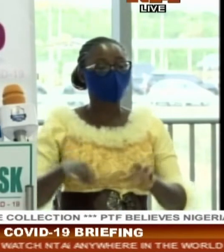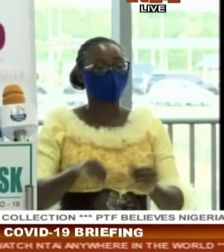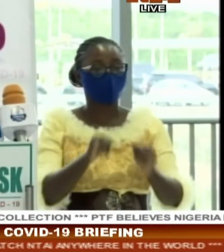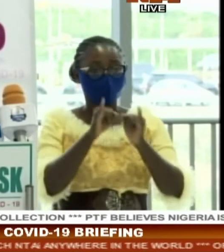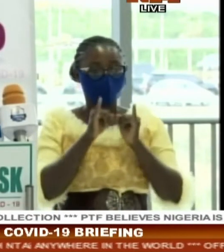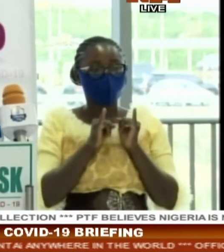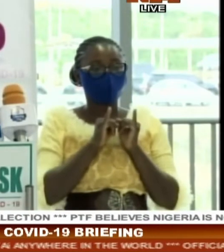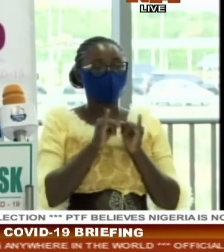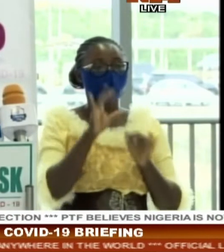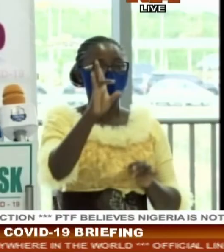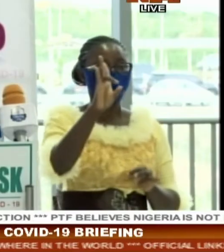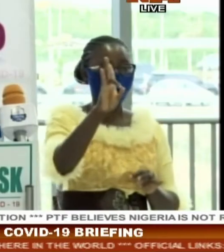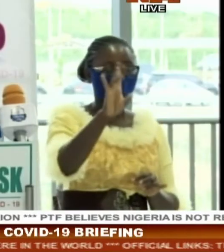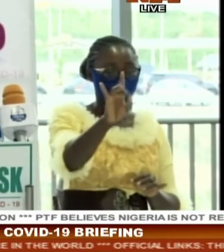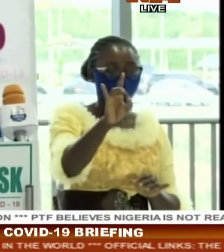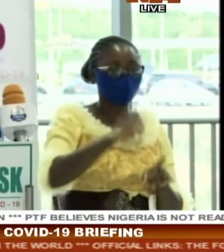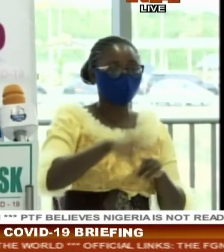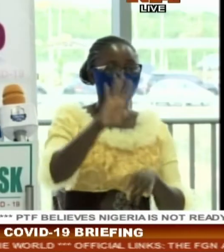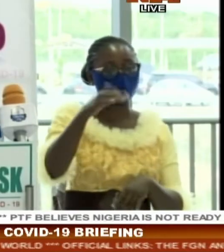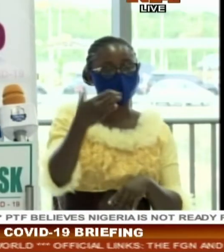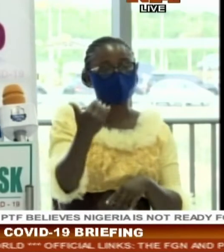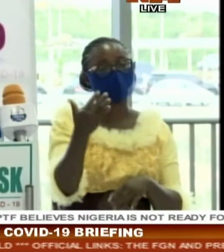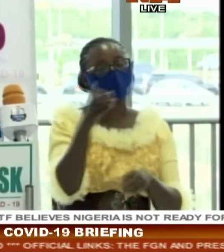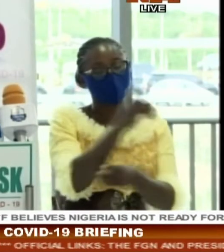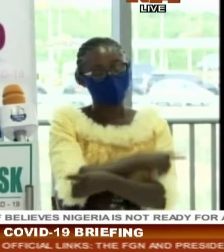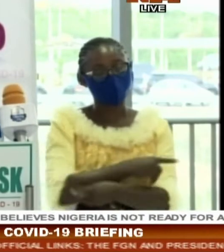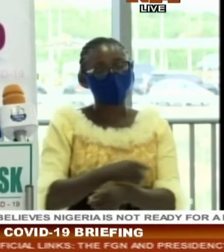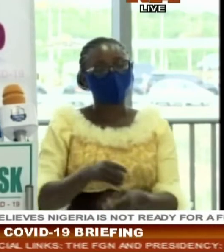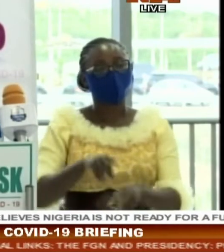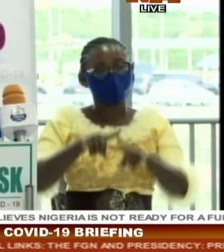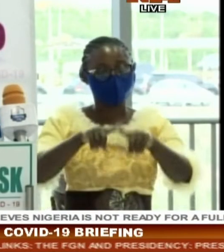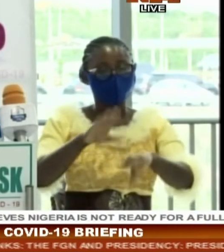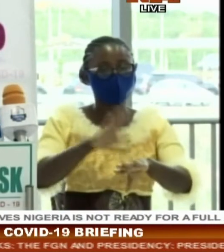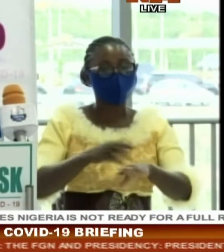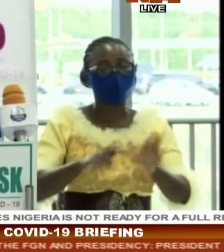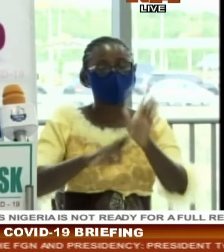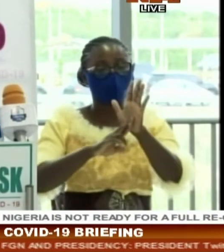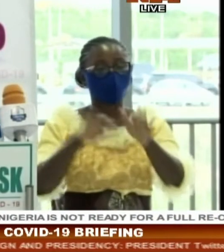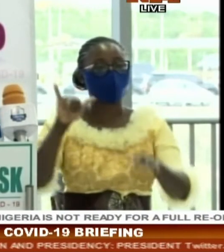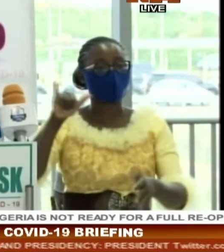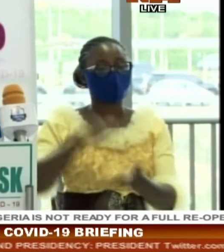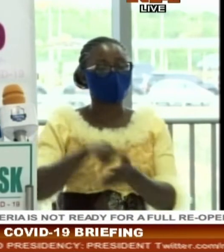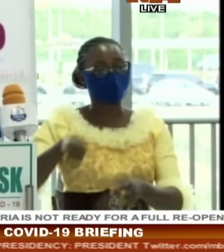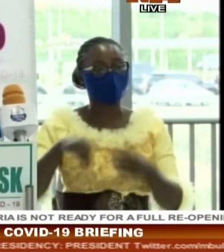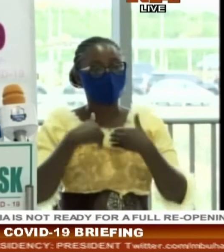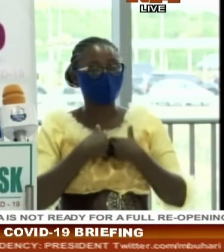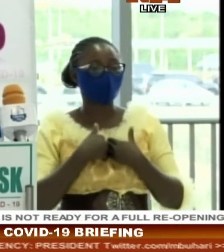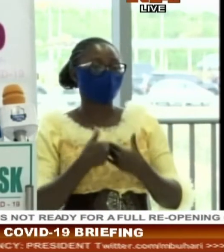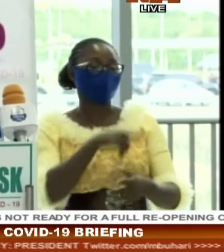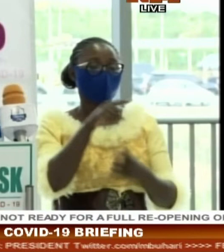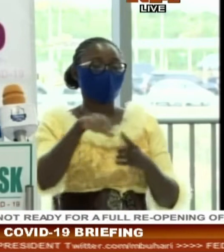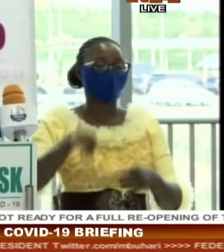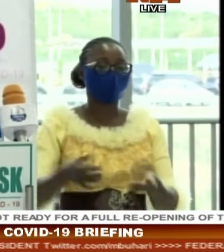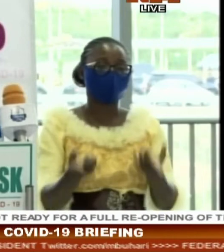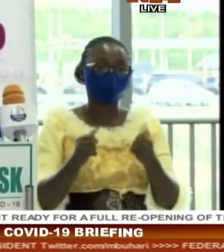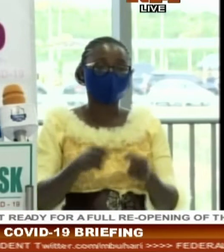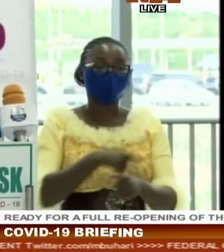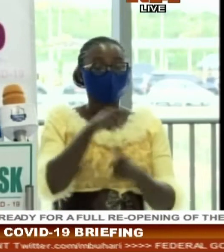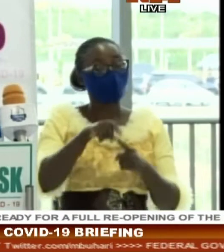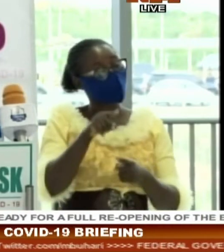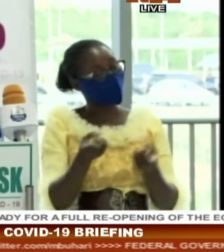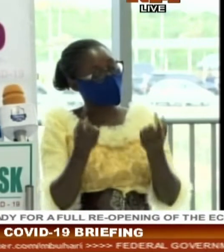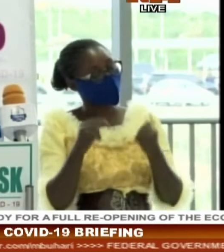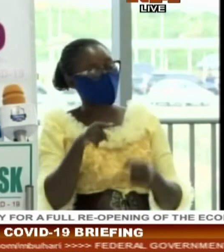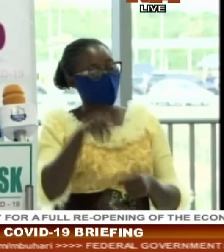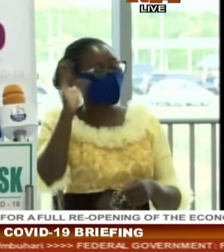depending on the results of COVID PCR test done 7 days of arrival. So once you come, we will force you into